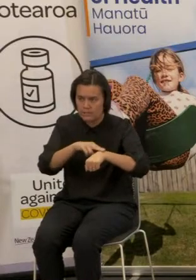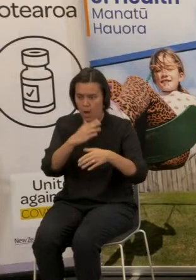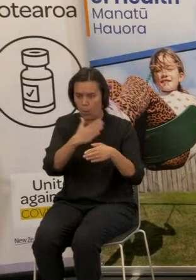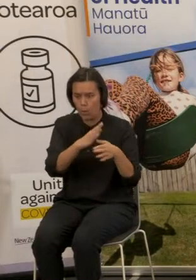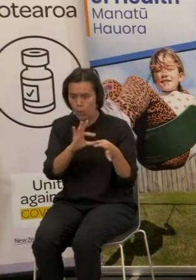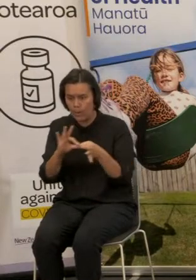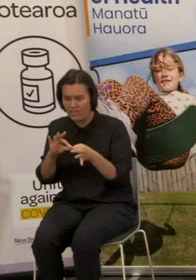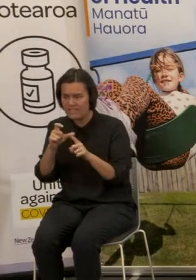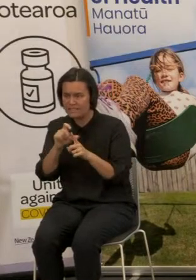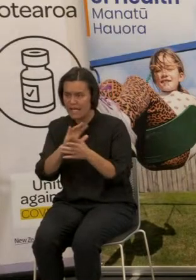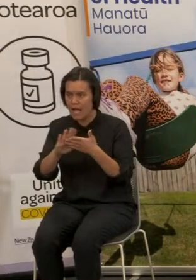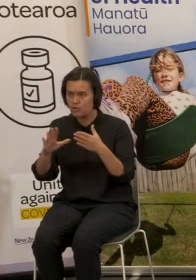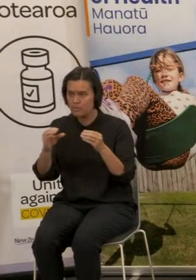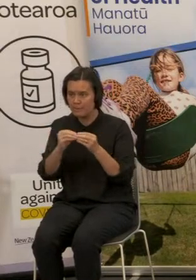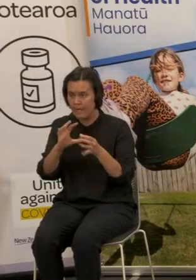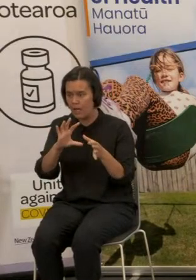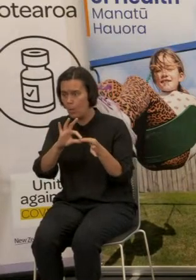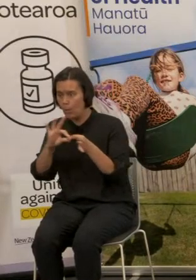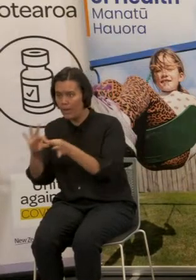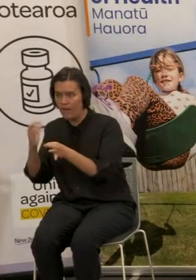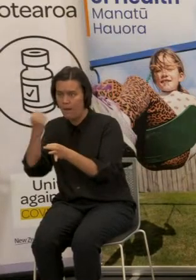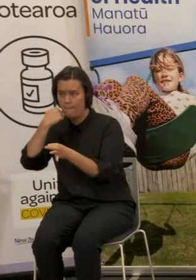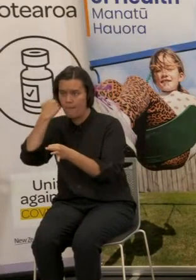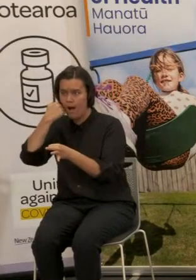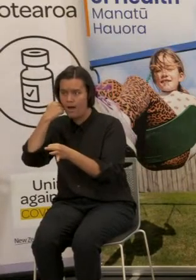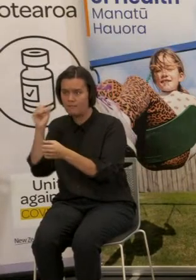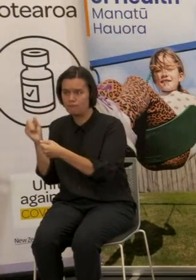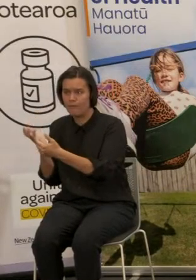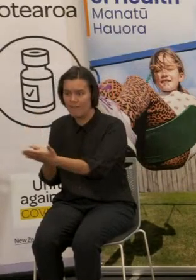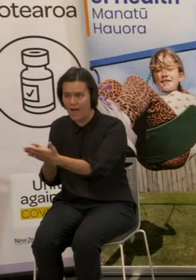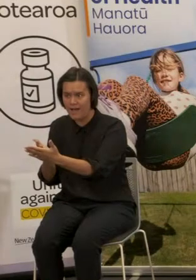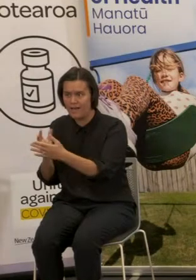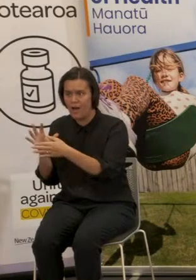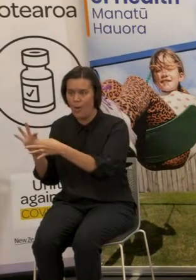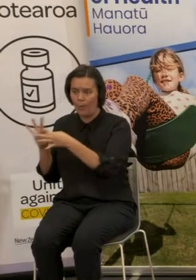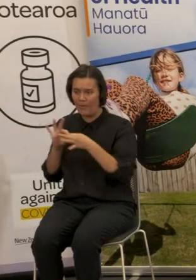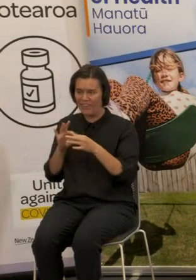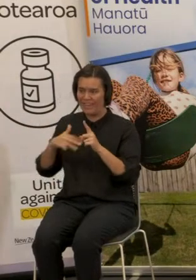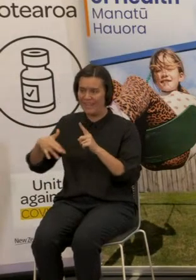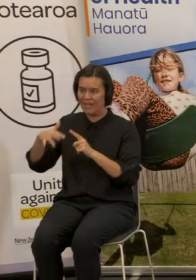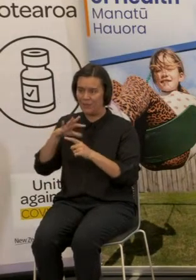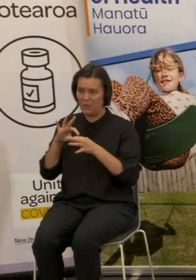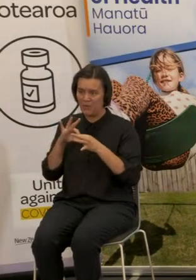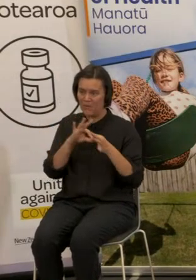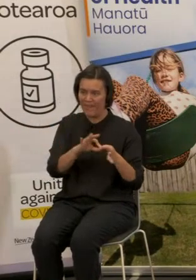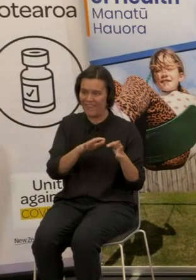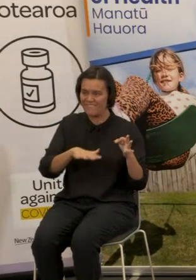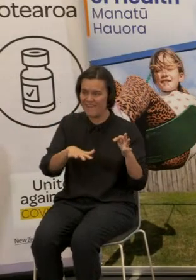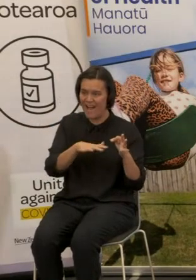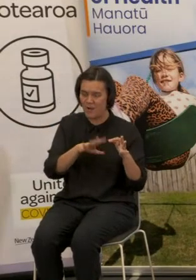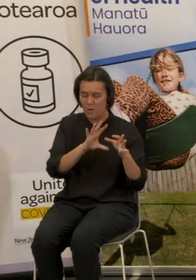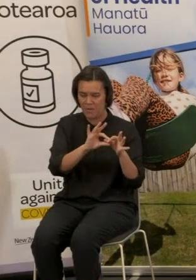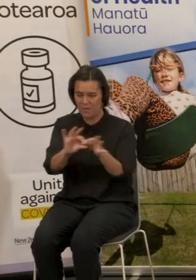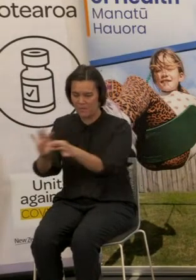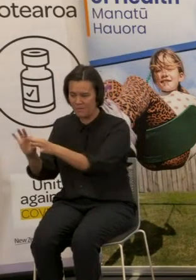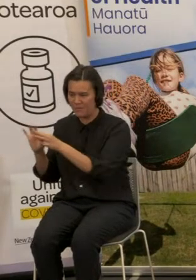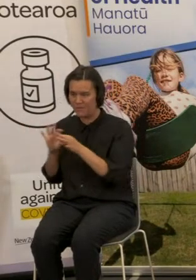DHBs, our hauora, and all backed and supported by iwi and often whānau order navigators who are helping get